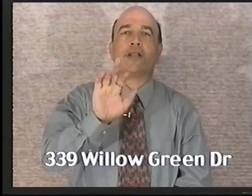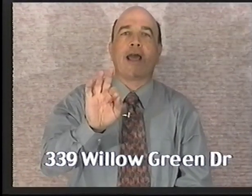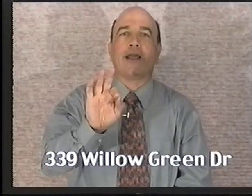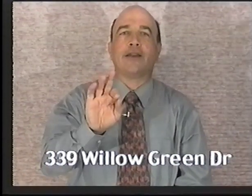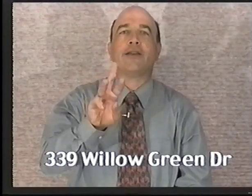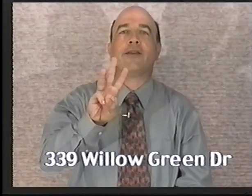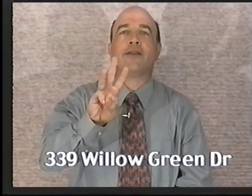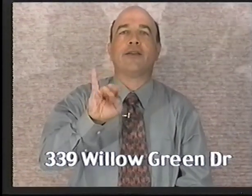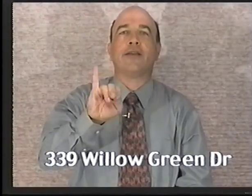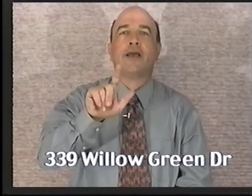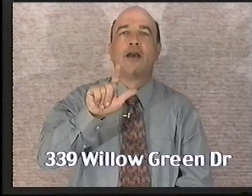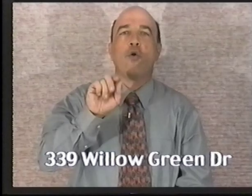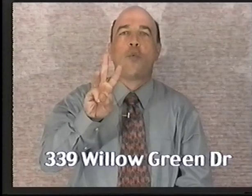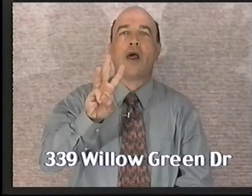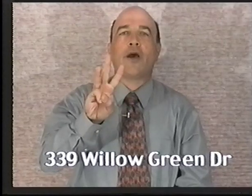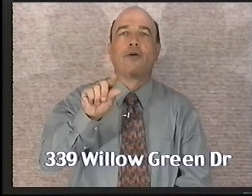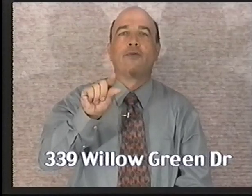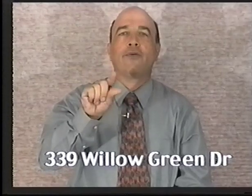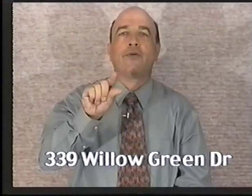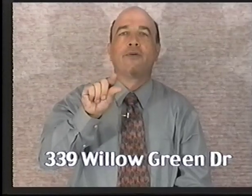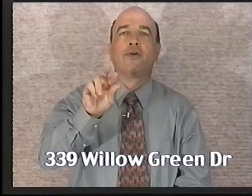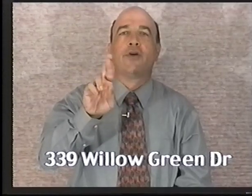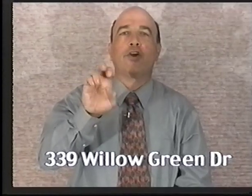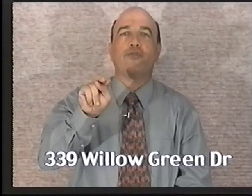339 Willow